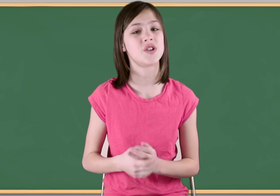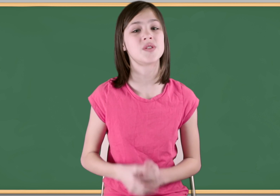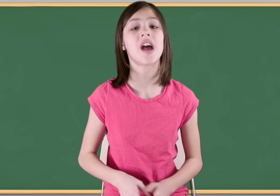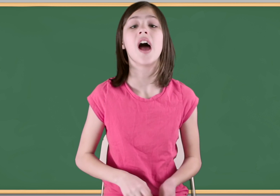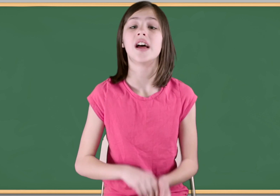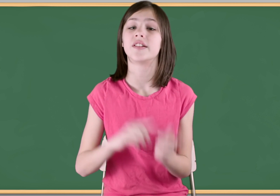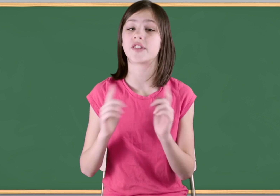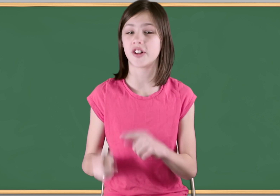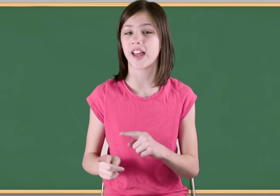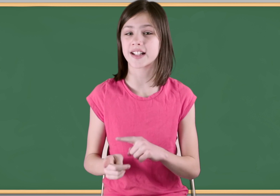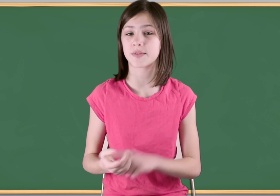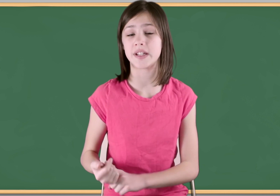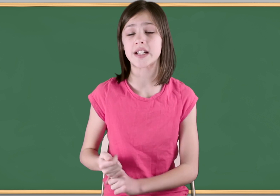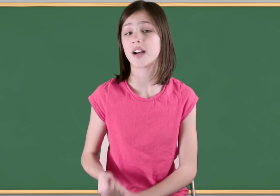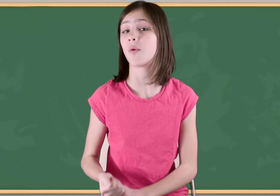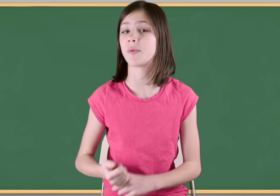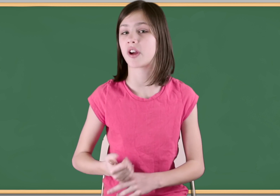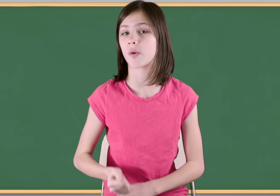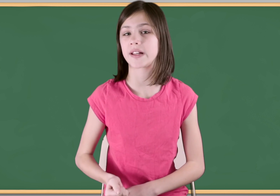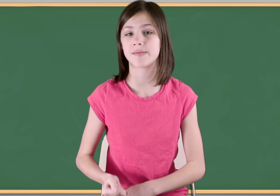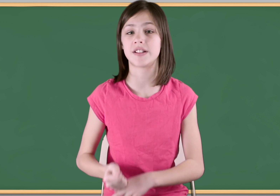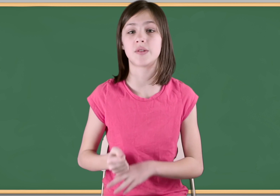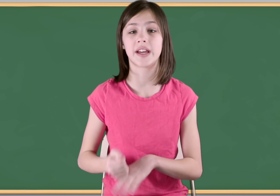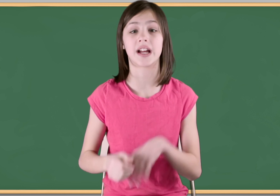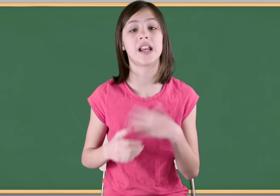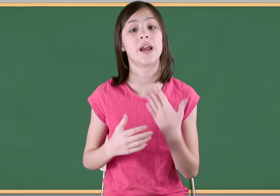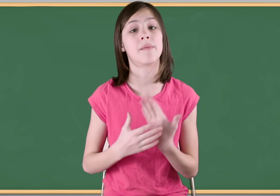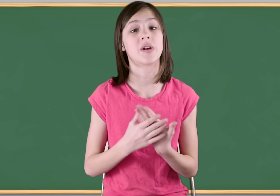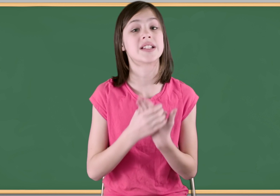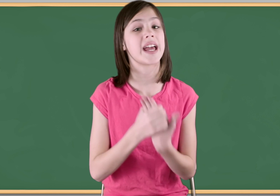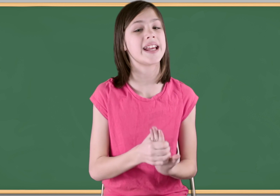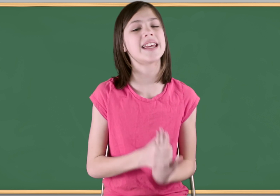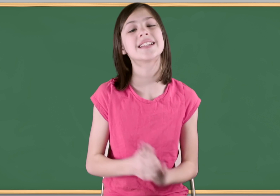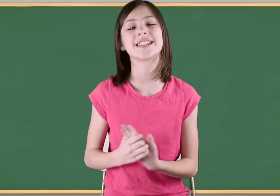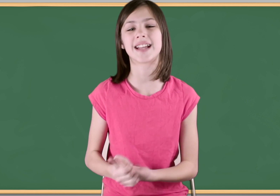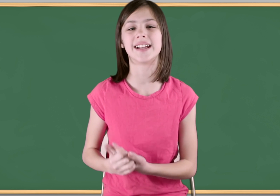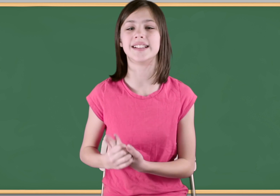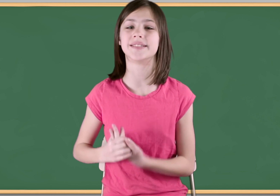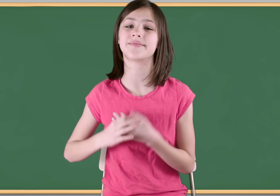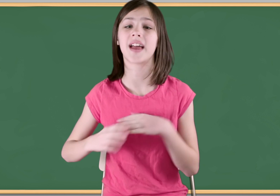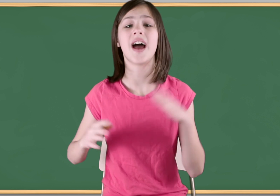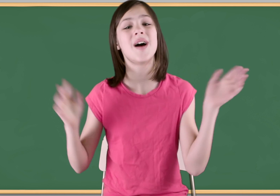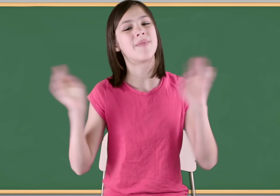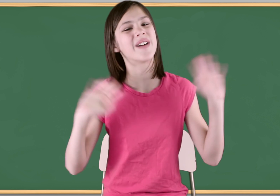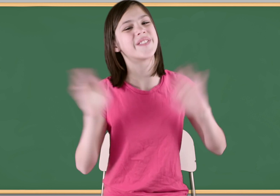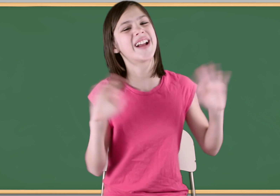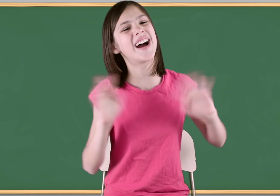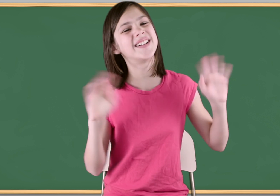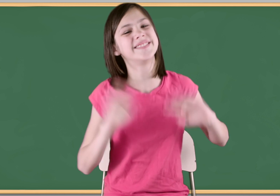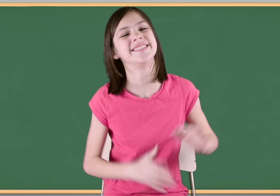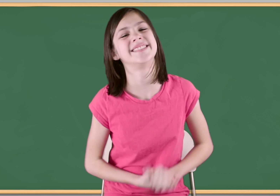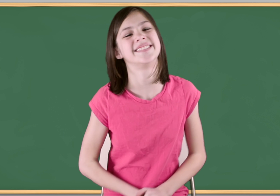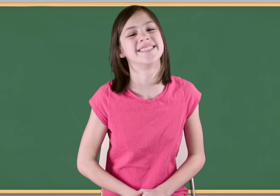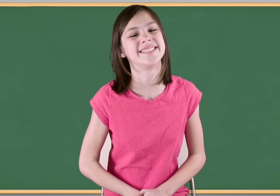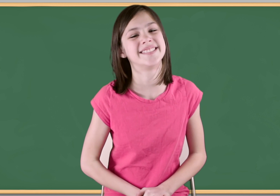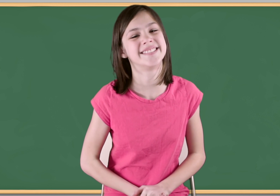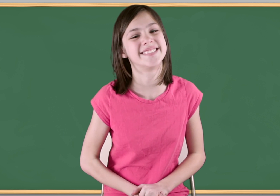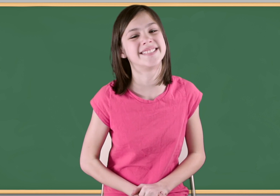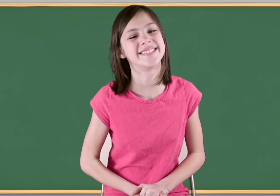tuned till next week when we are going to be doing numbers 80 to 90. Bye for now!